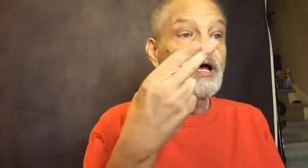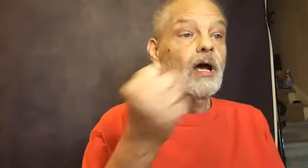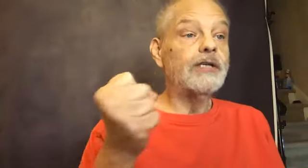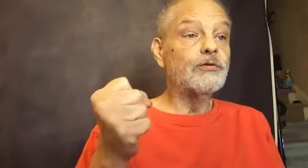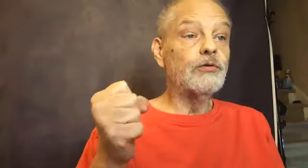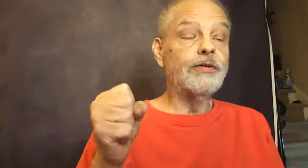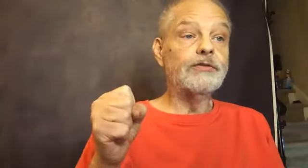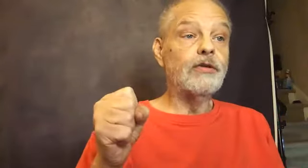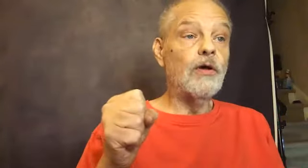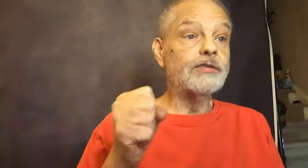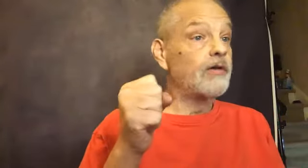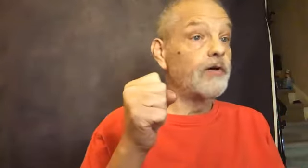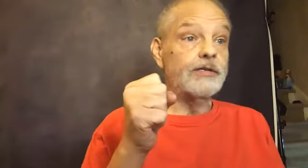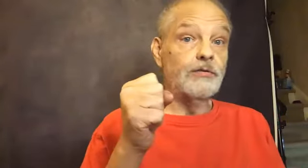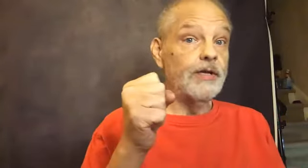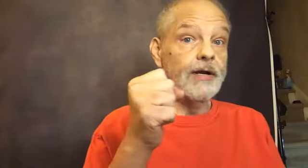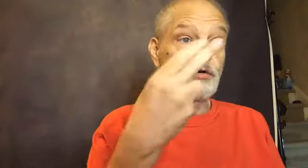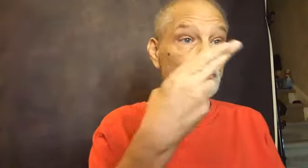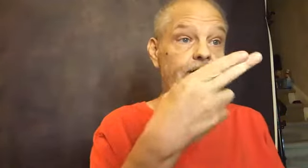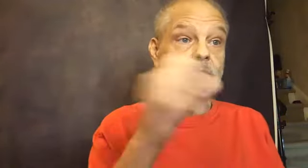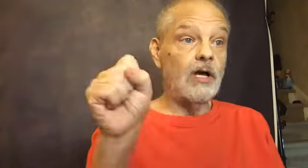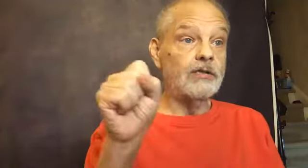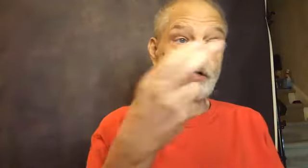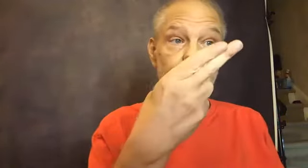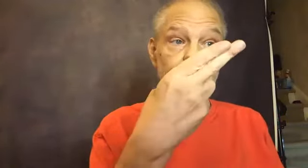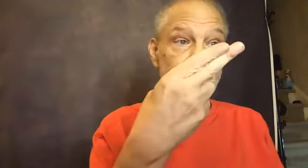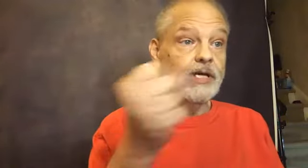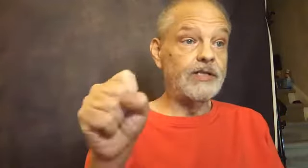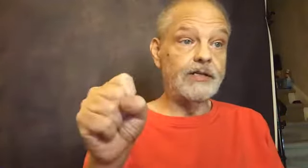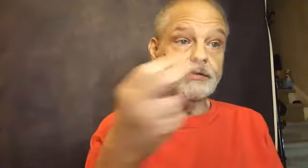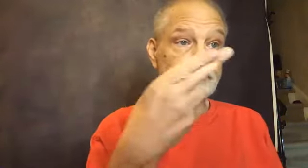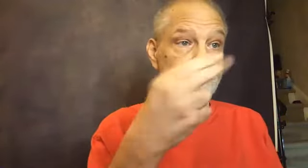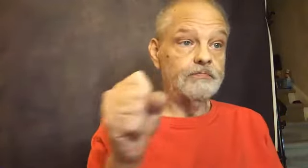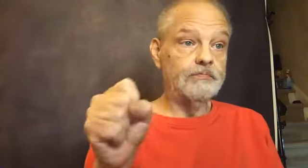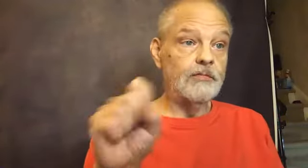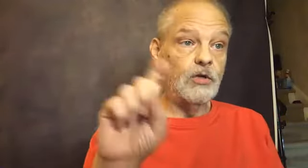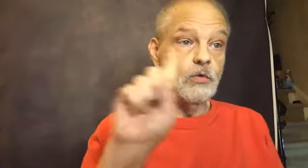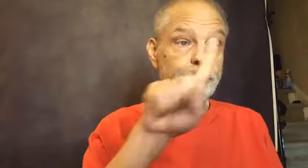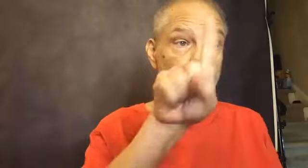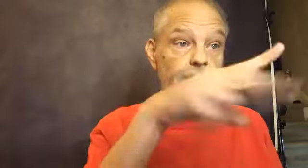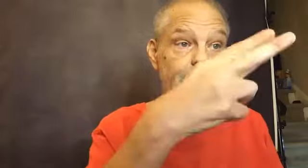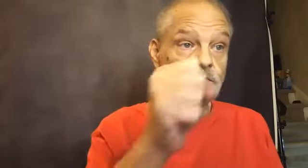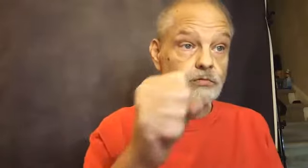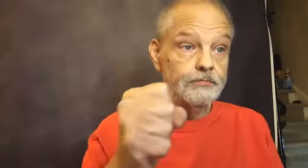High school, there's no other sign for high school that I know of is other than just HS. Would you go to high school?